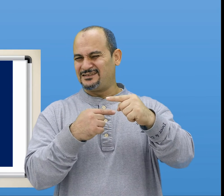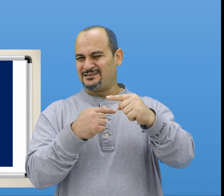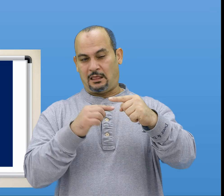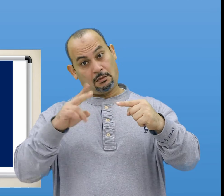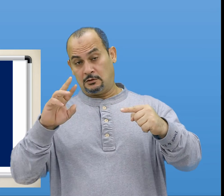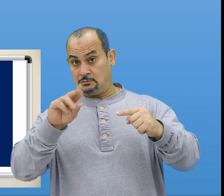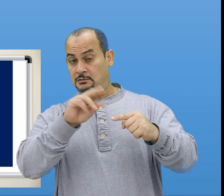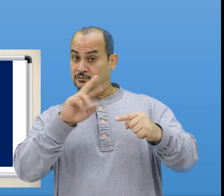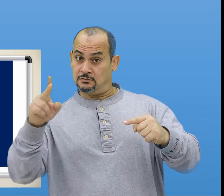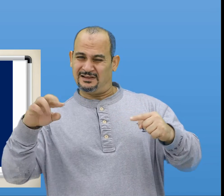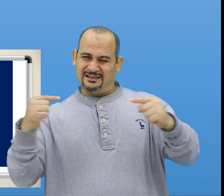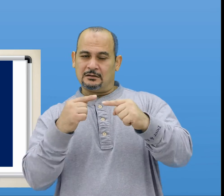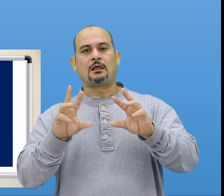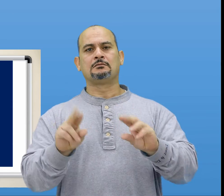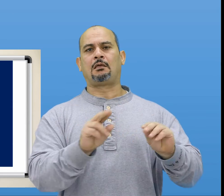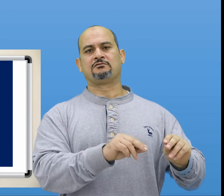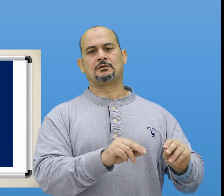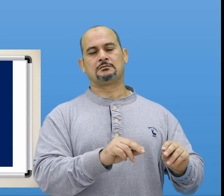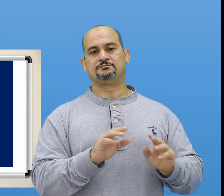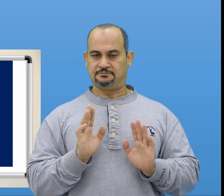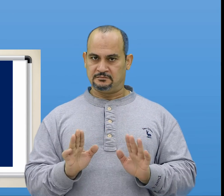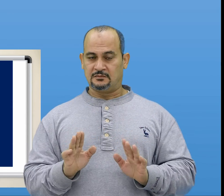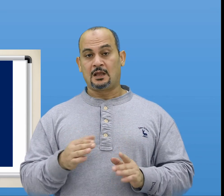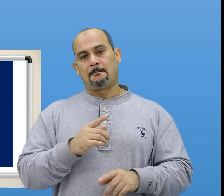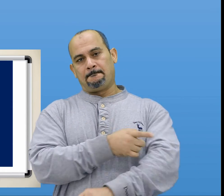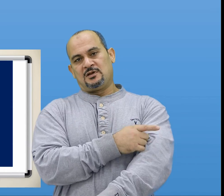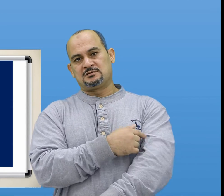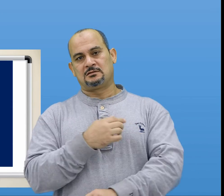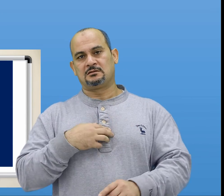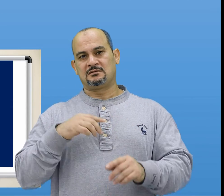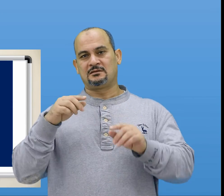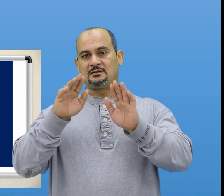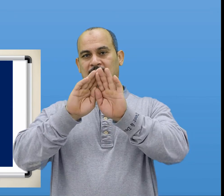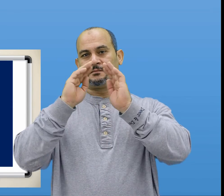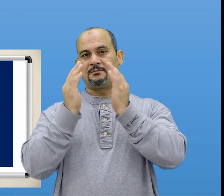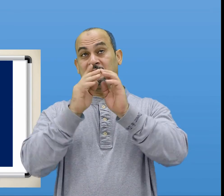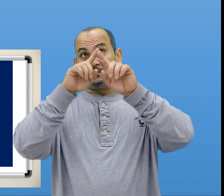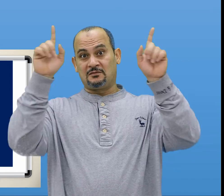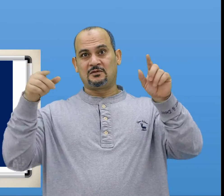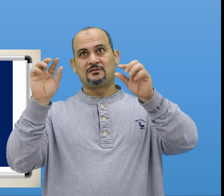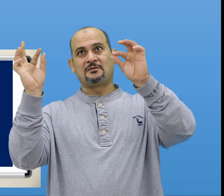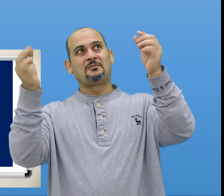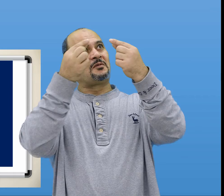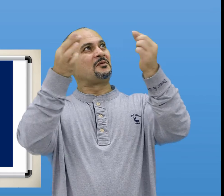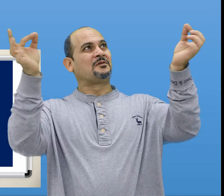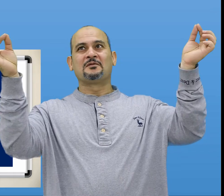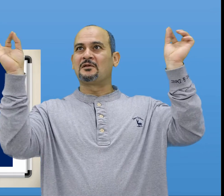happy occasion and within the family, it's not a general occasion, it's related to the family. We have